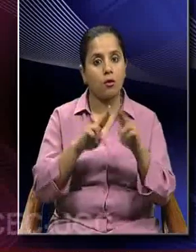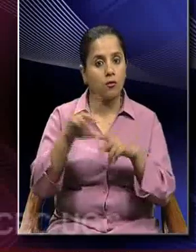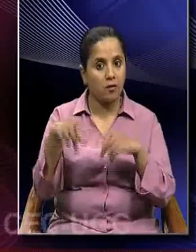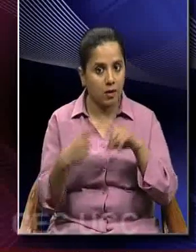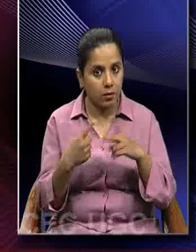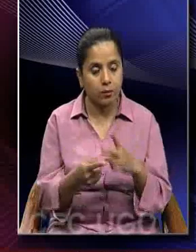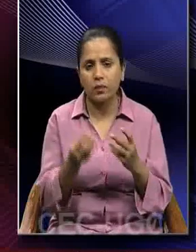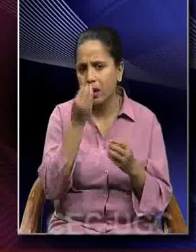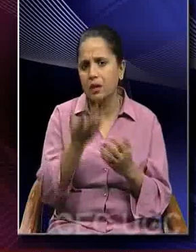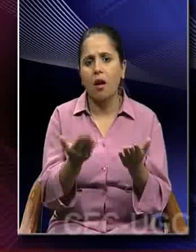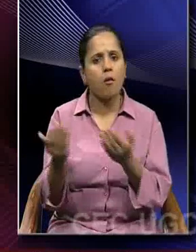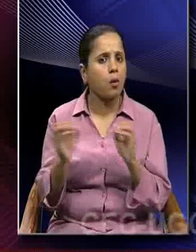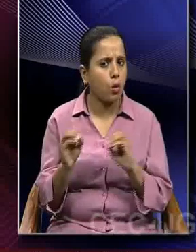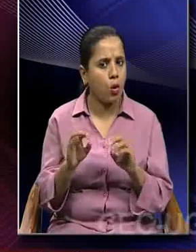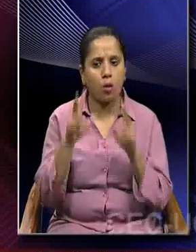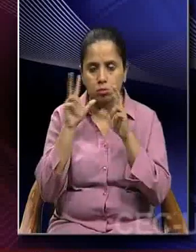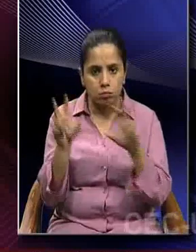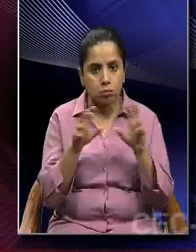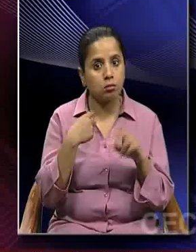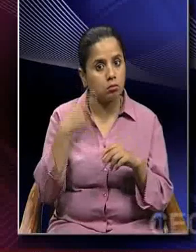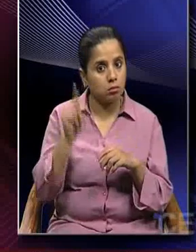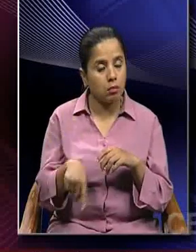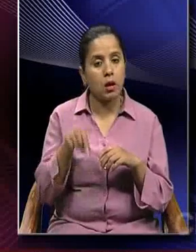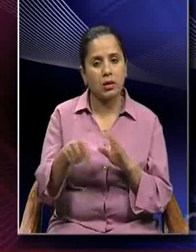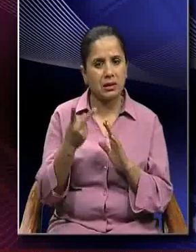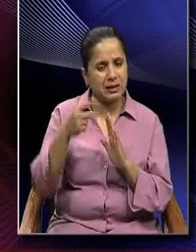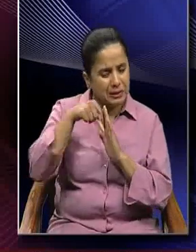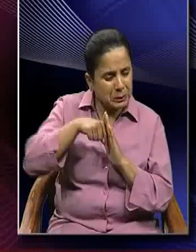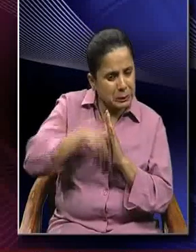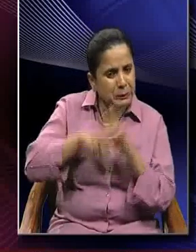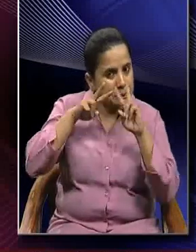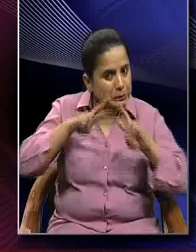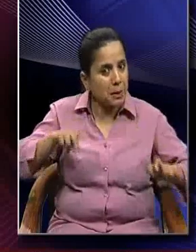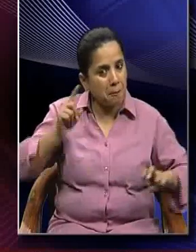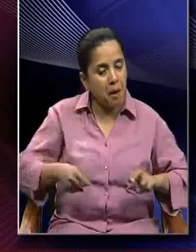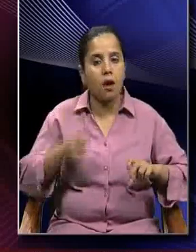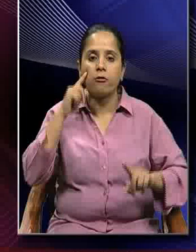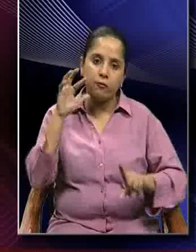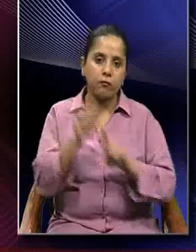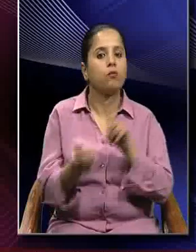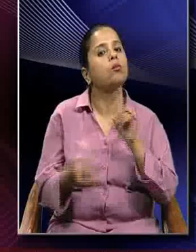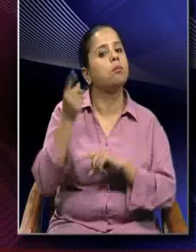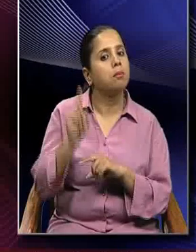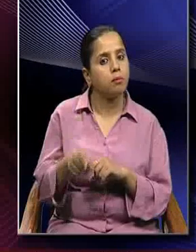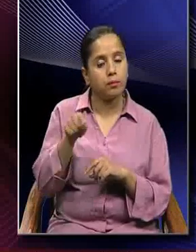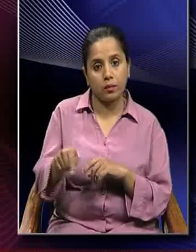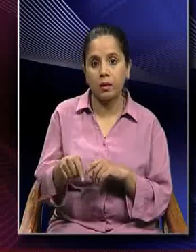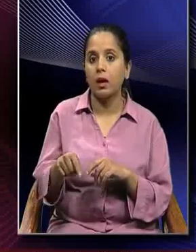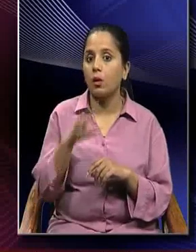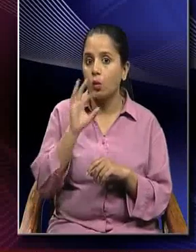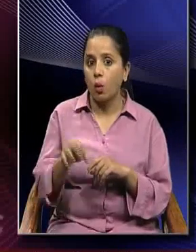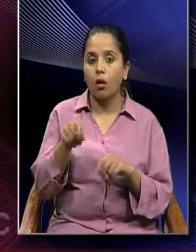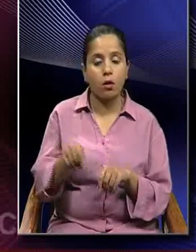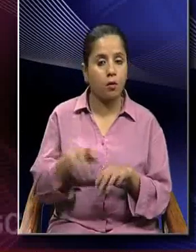available or observable. We need to dig deeper and identify it. Reality is influenced by